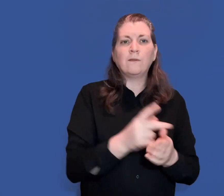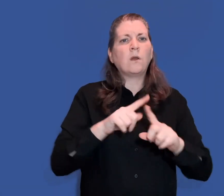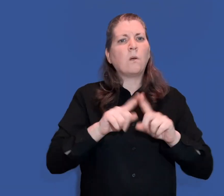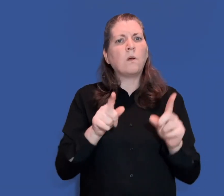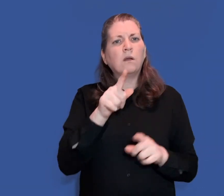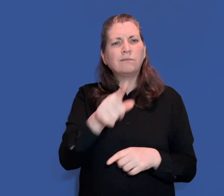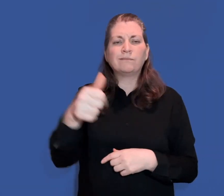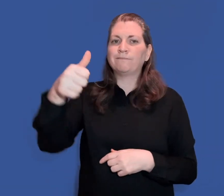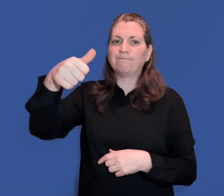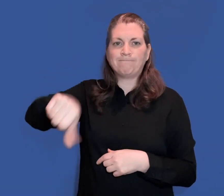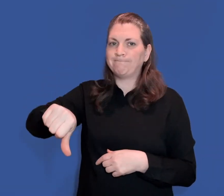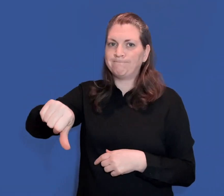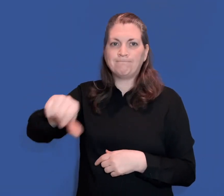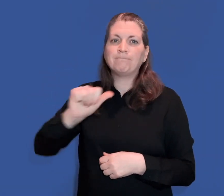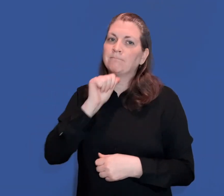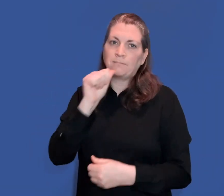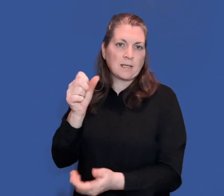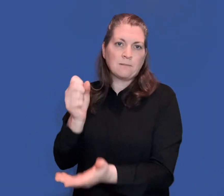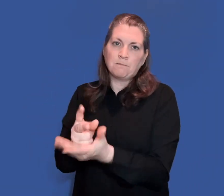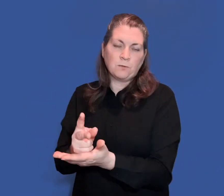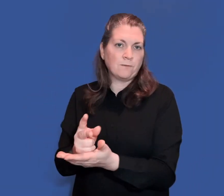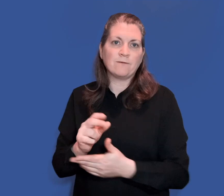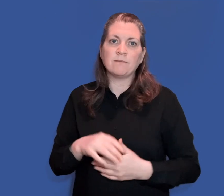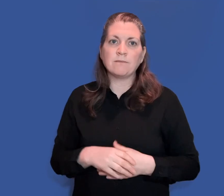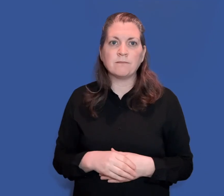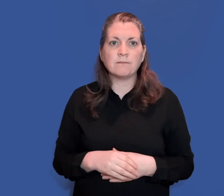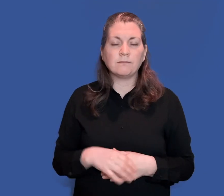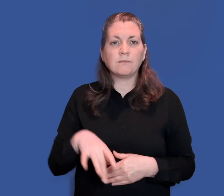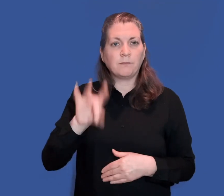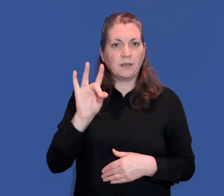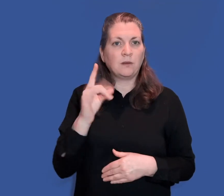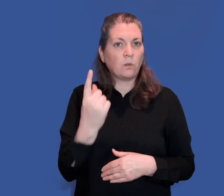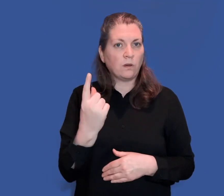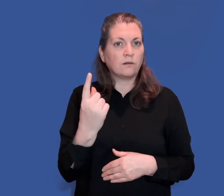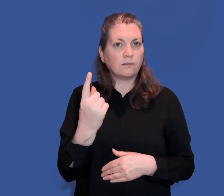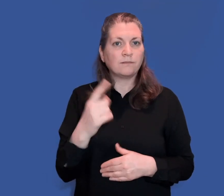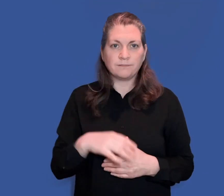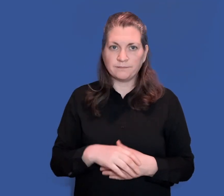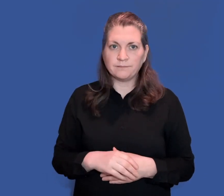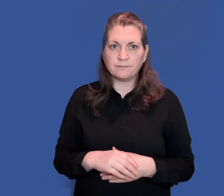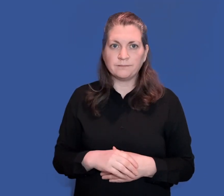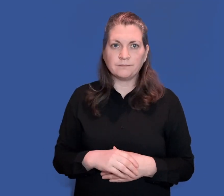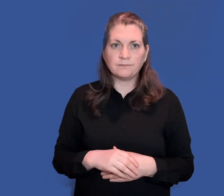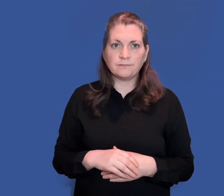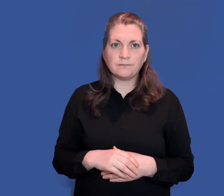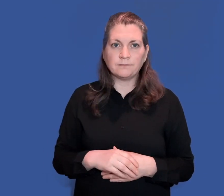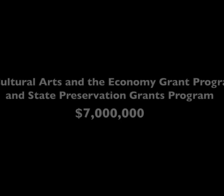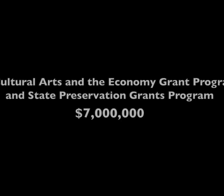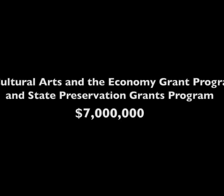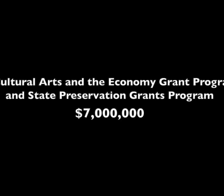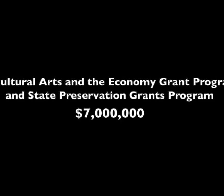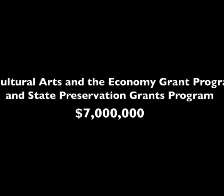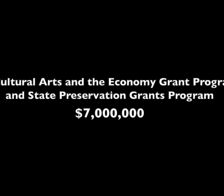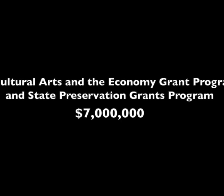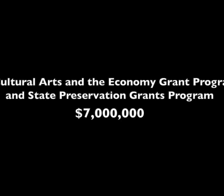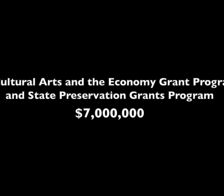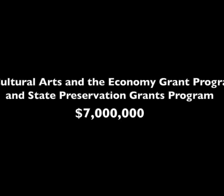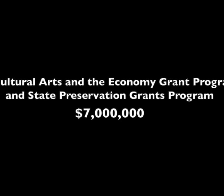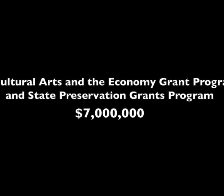through an early childhood care and education capital fund. Please cast your vote to either approve or reject